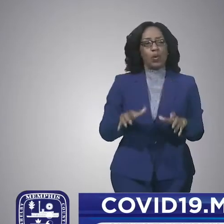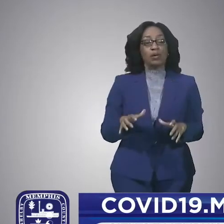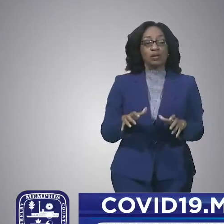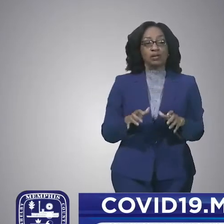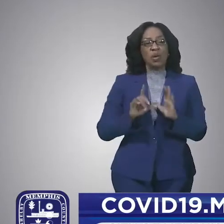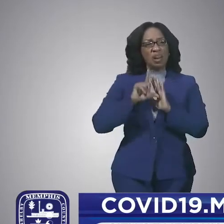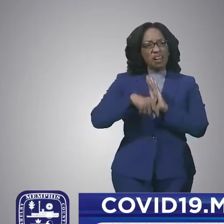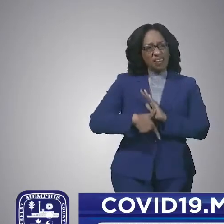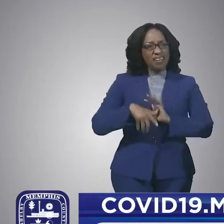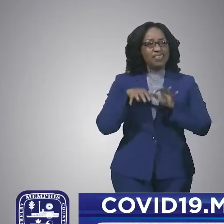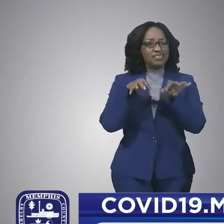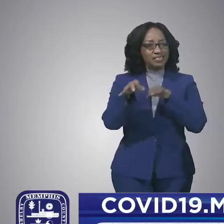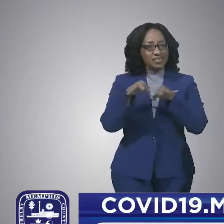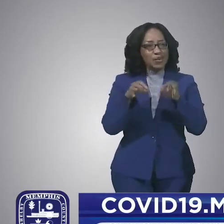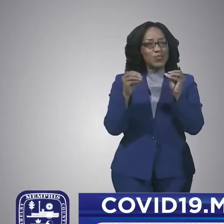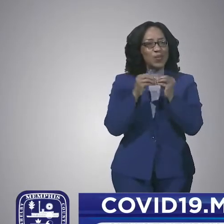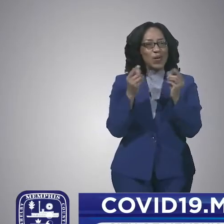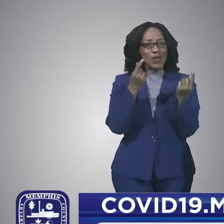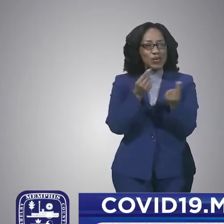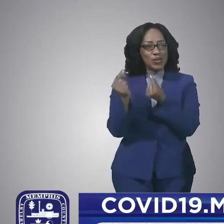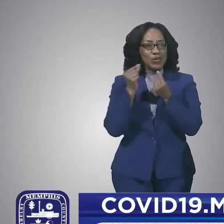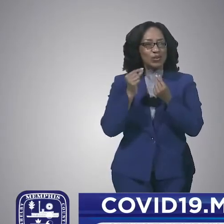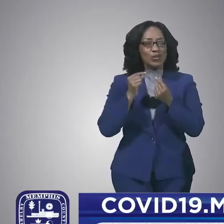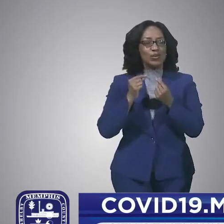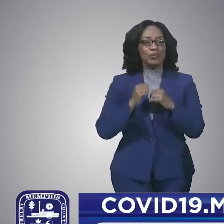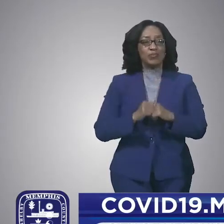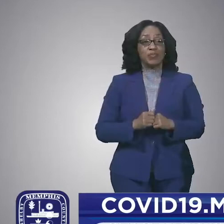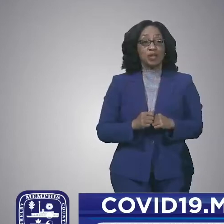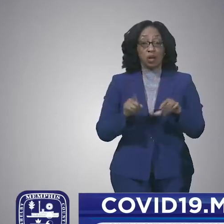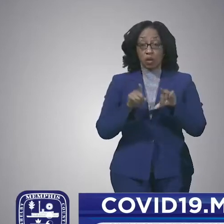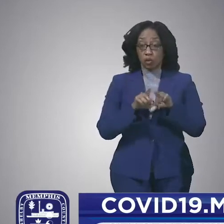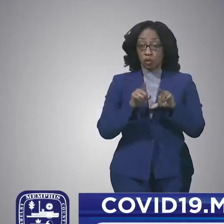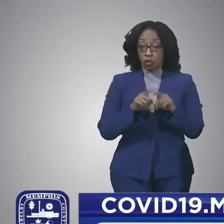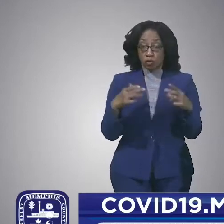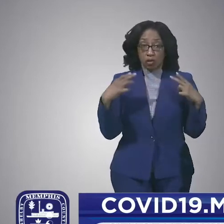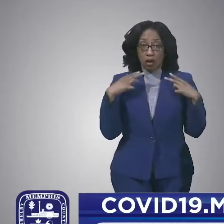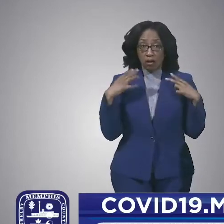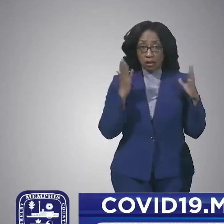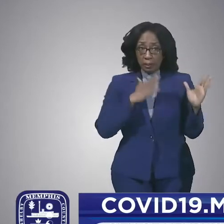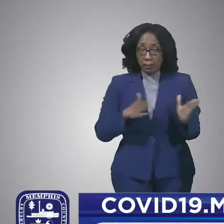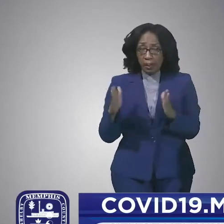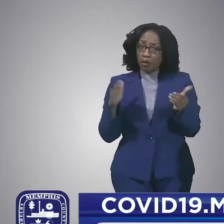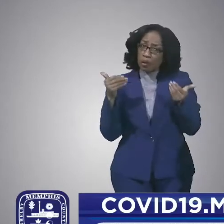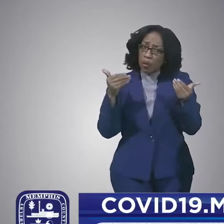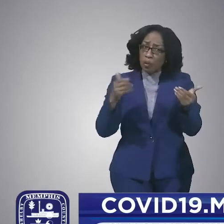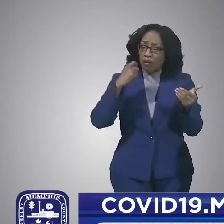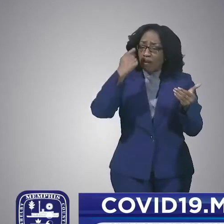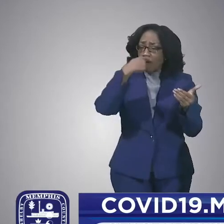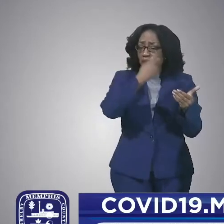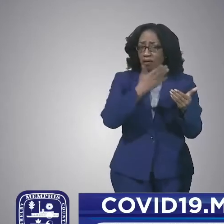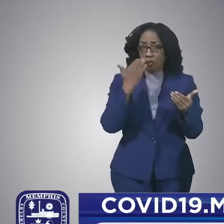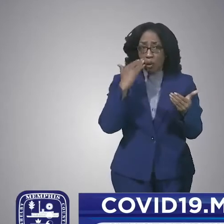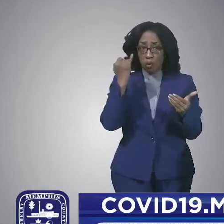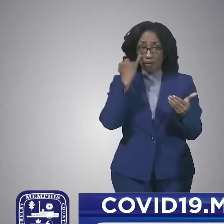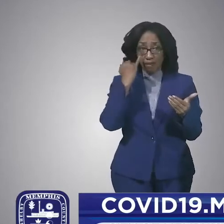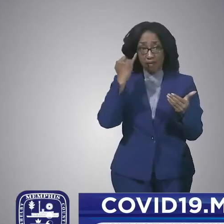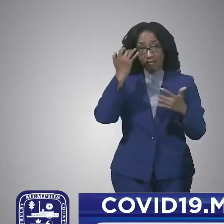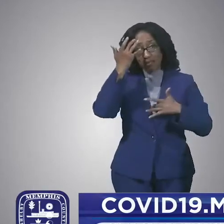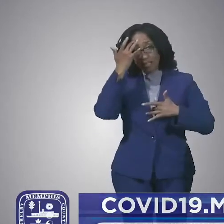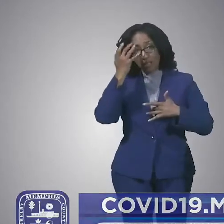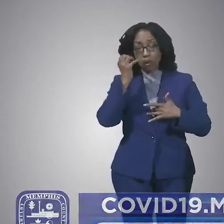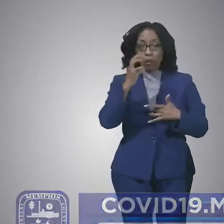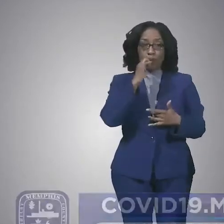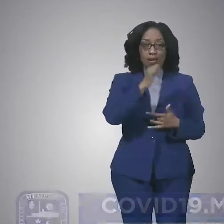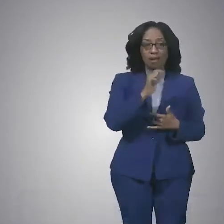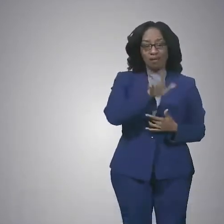follow on that, but I encourage everybody as you make your holiday plans, also make a plan to get a test so you know your status. With